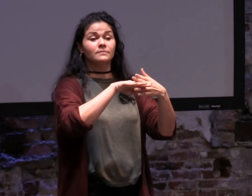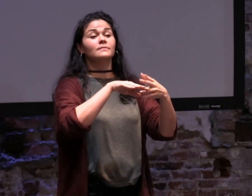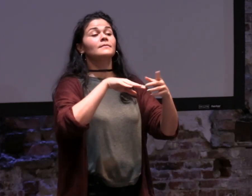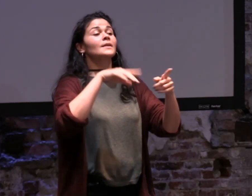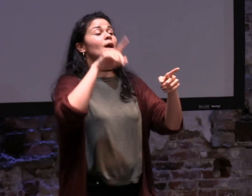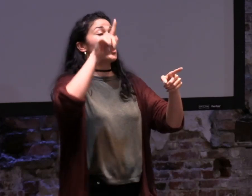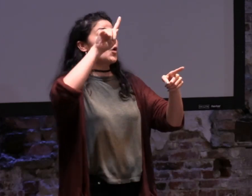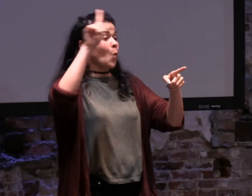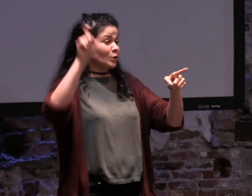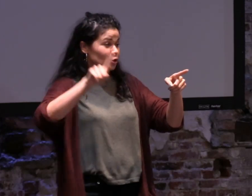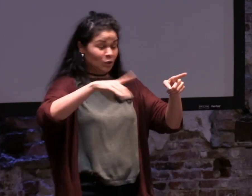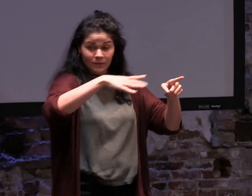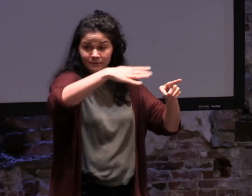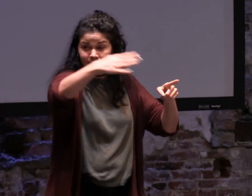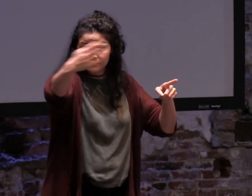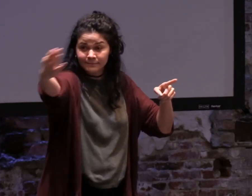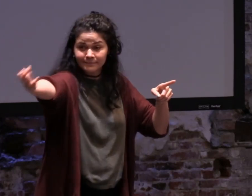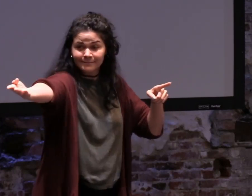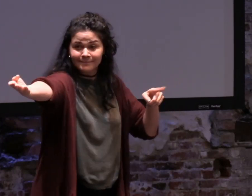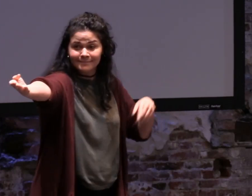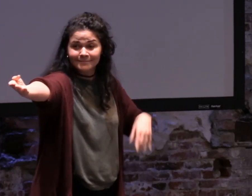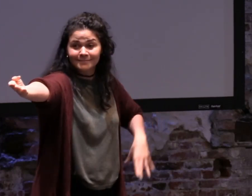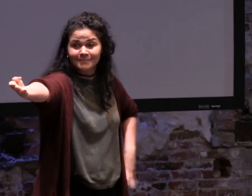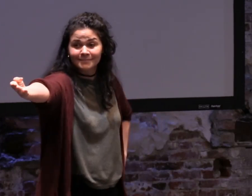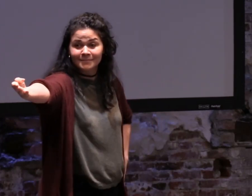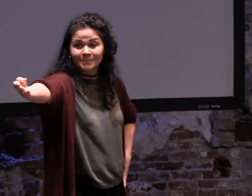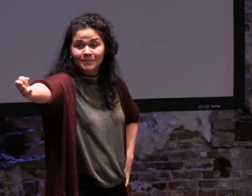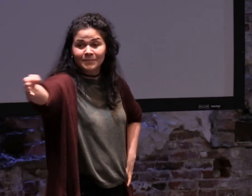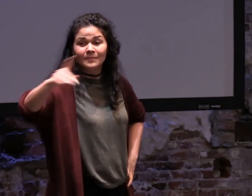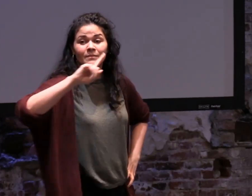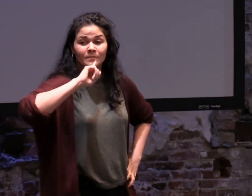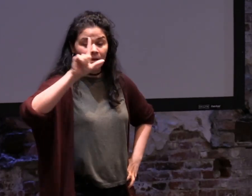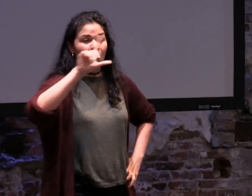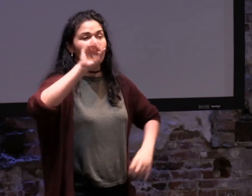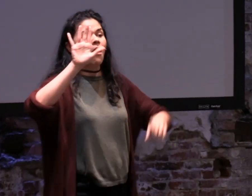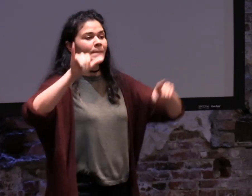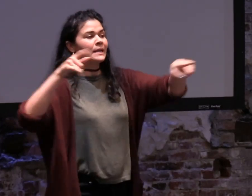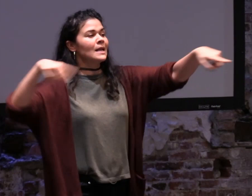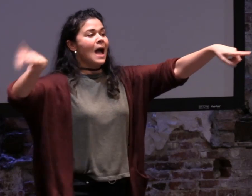have a 20-minute break right now. And we, of course, we do have a question.